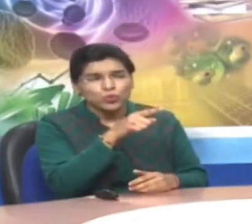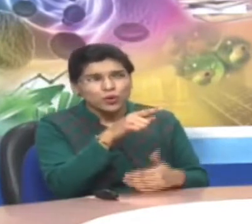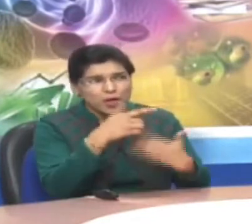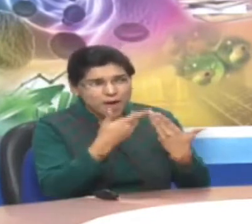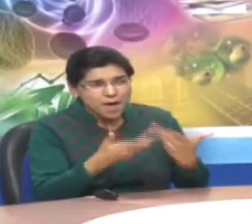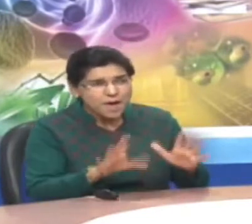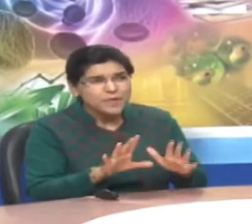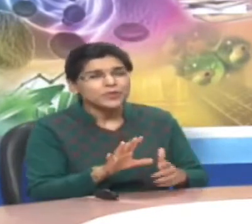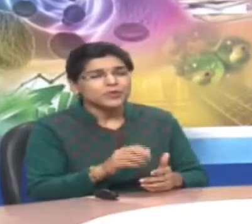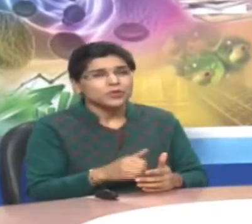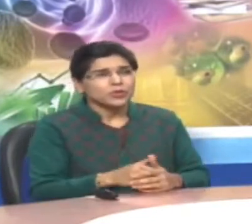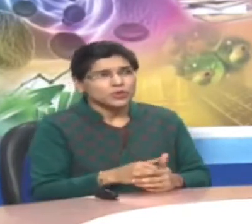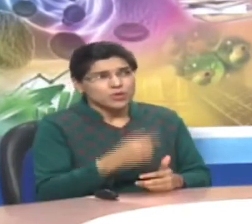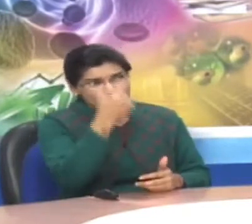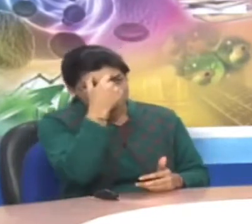Once you know